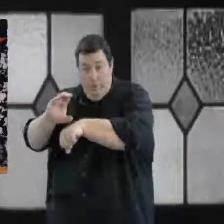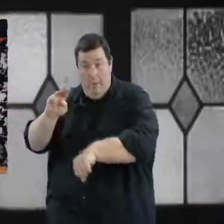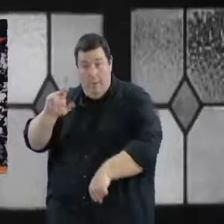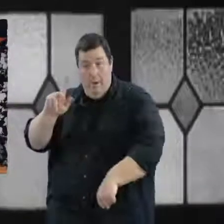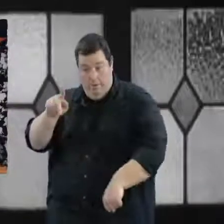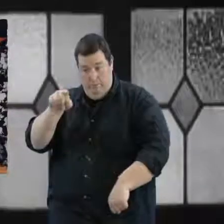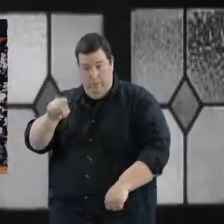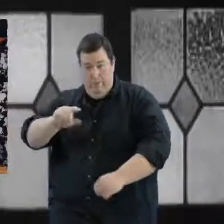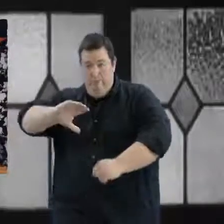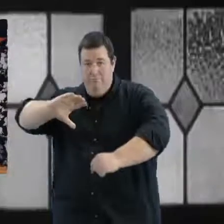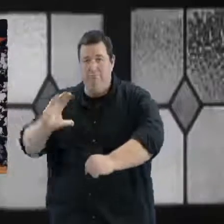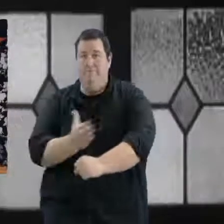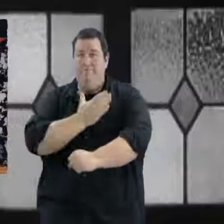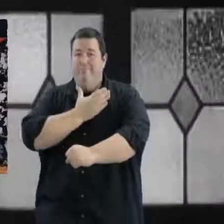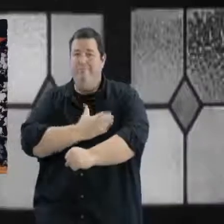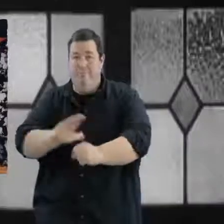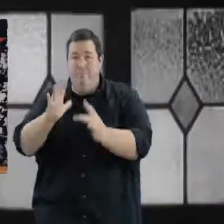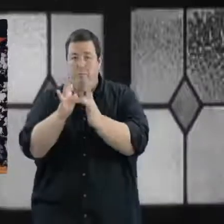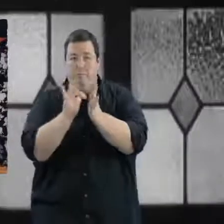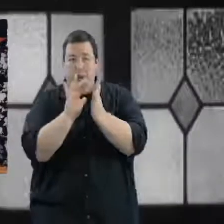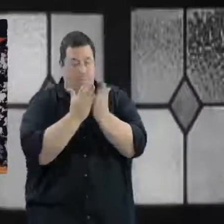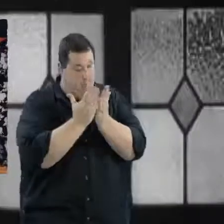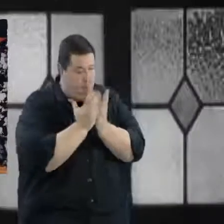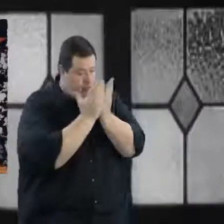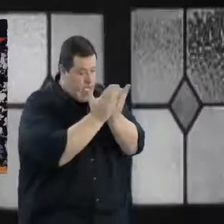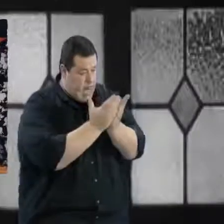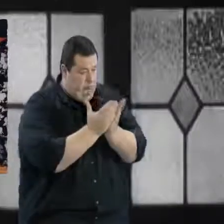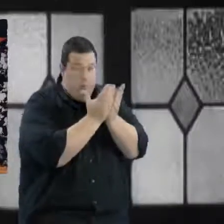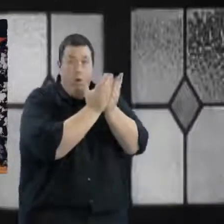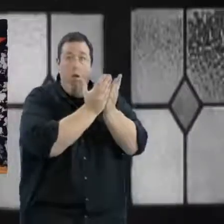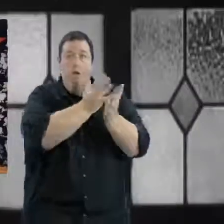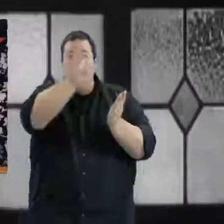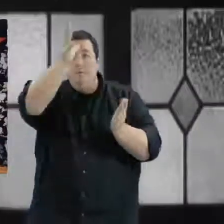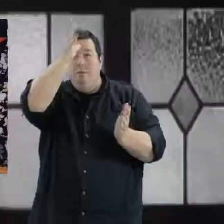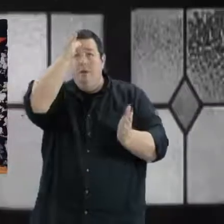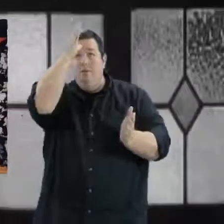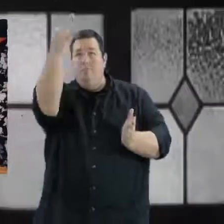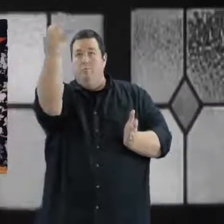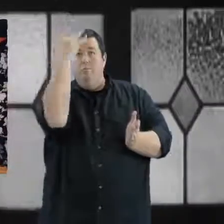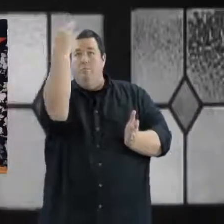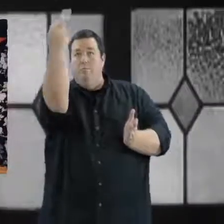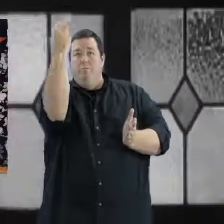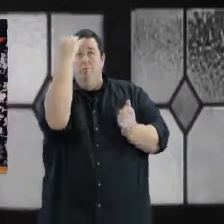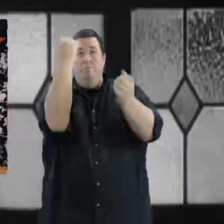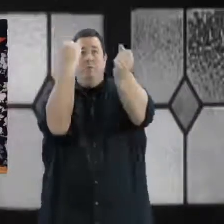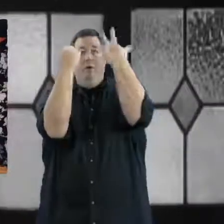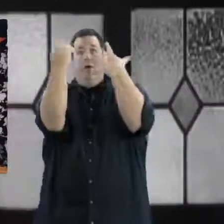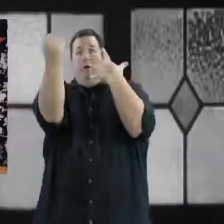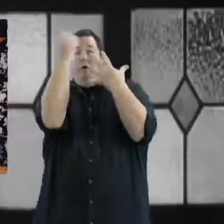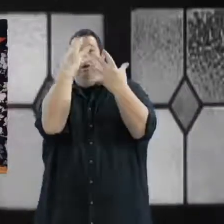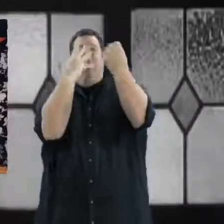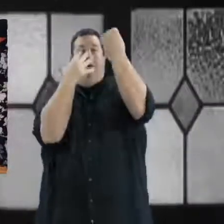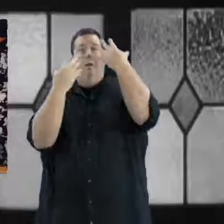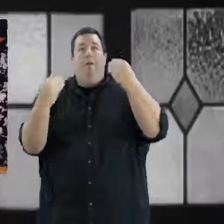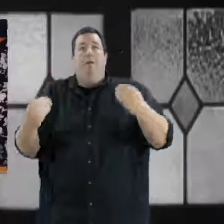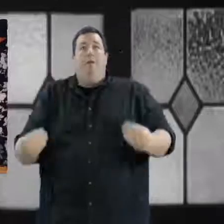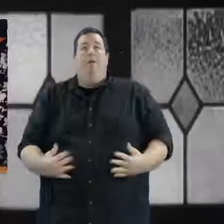In church, Martin sang hymns. He read the Bible. He listened to his father preach. These words made him feel